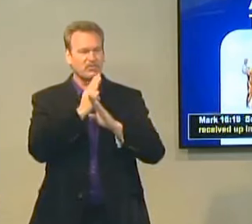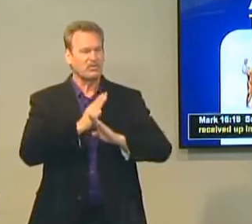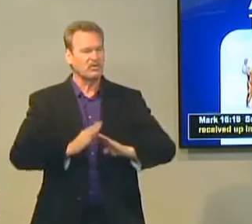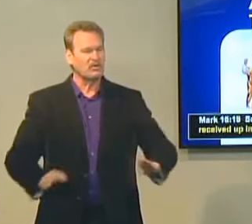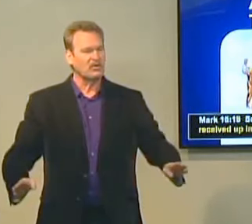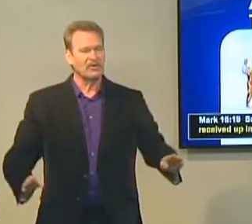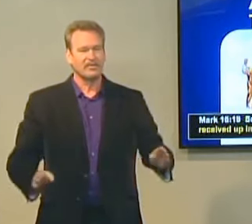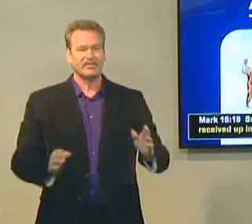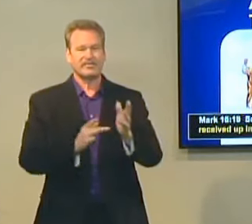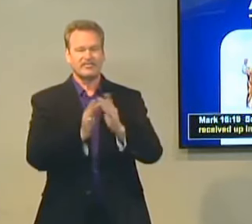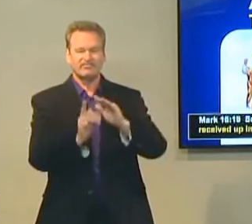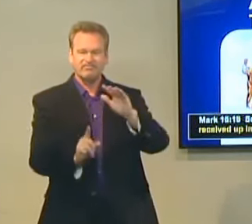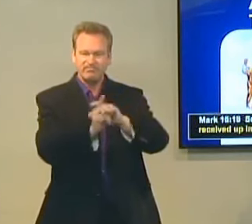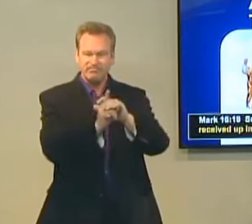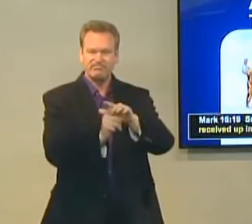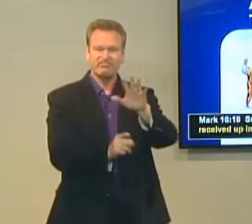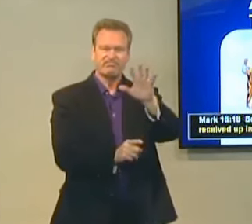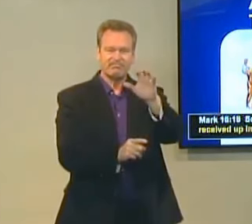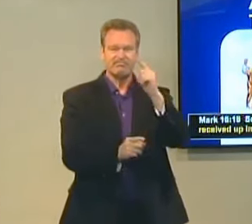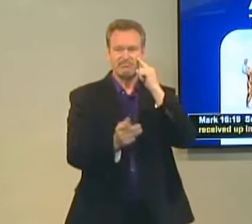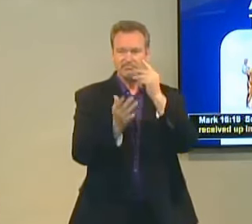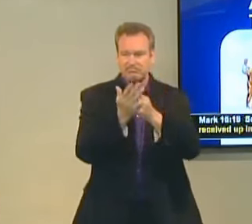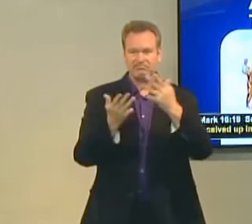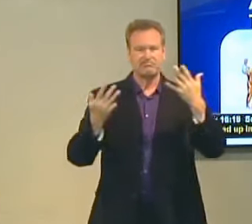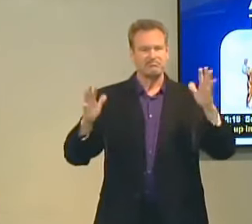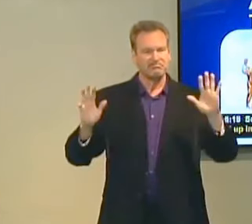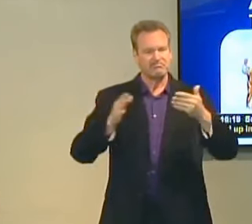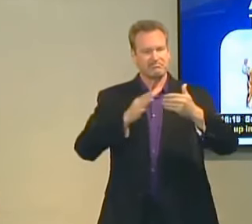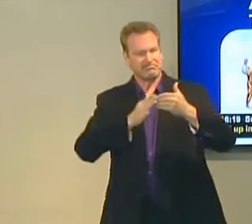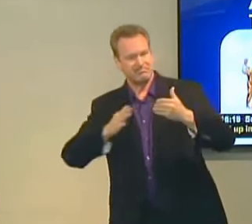It has been taught. It wasn't. Maybe. It wasn't.